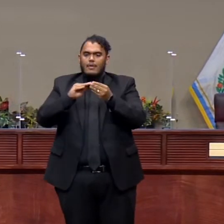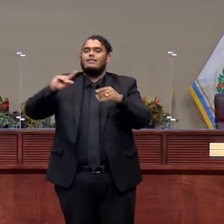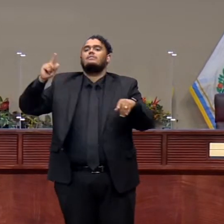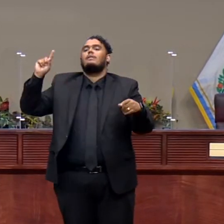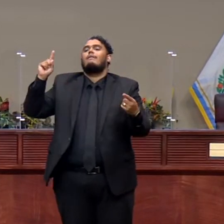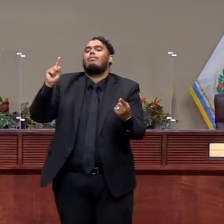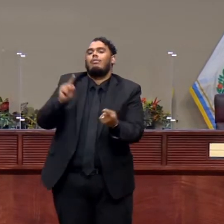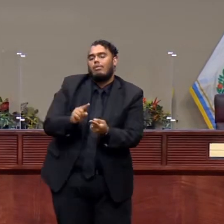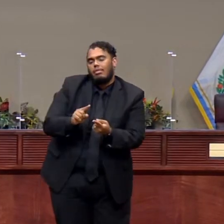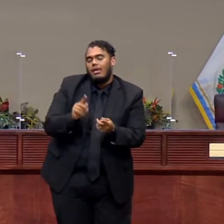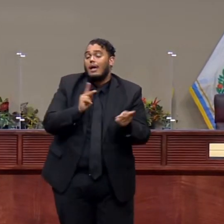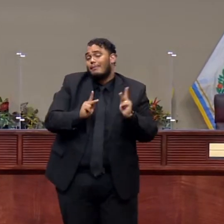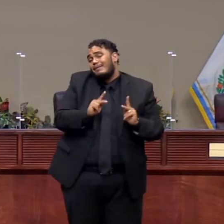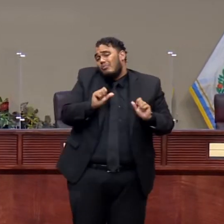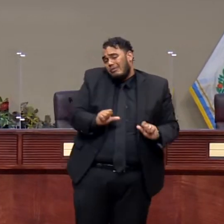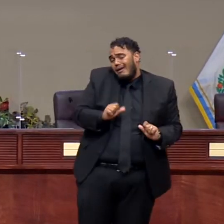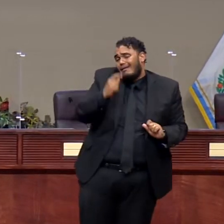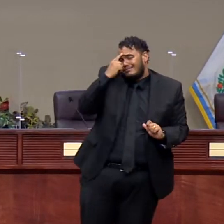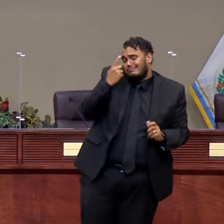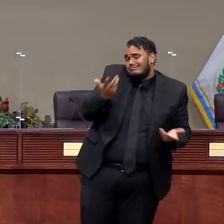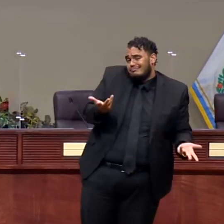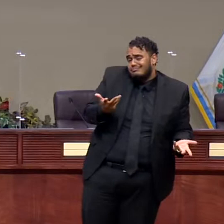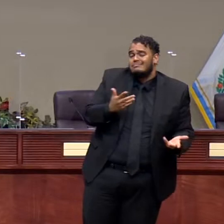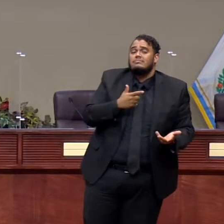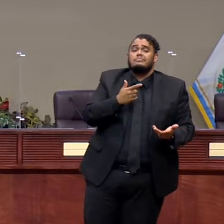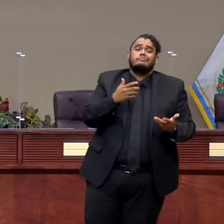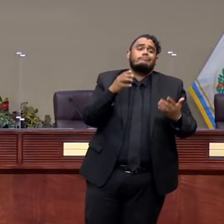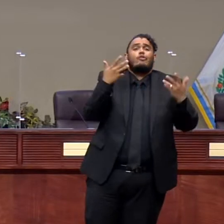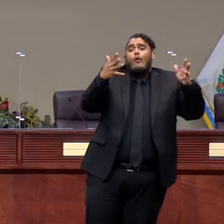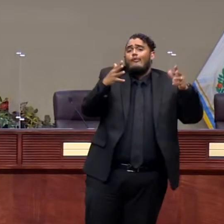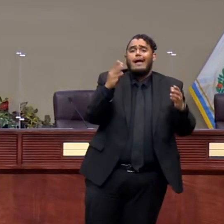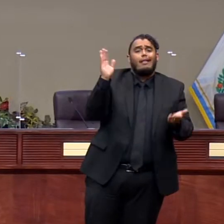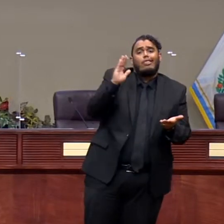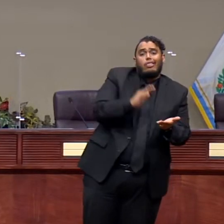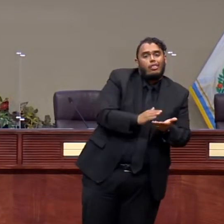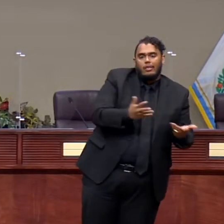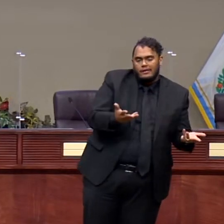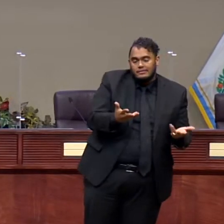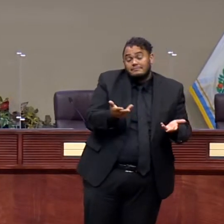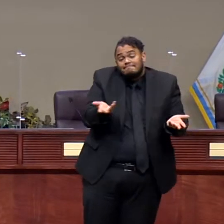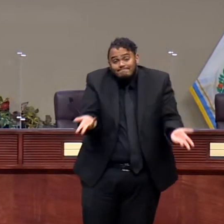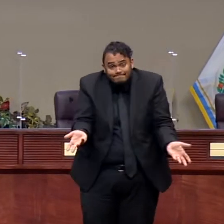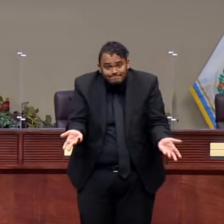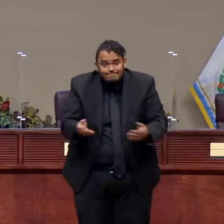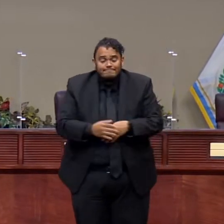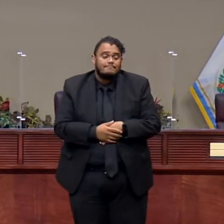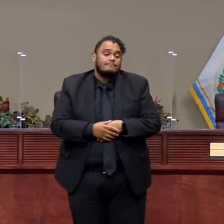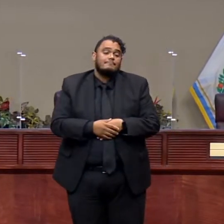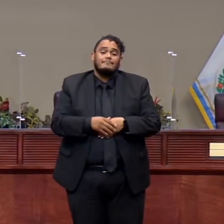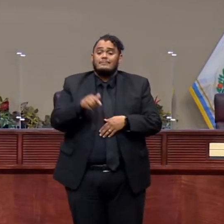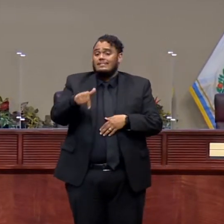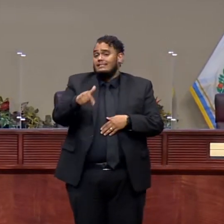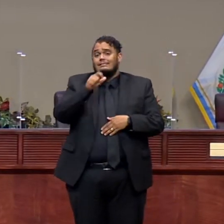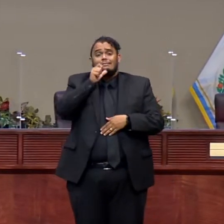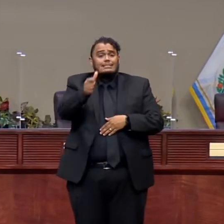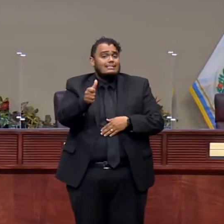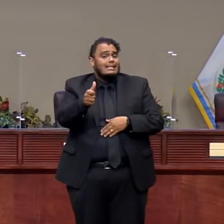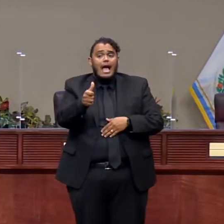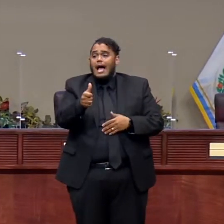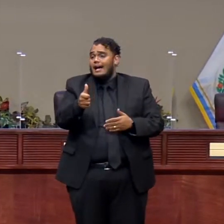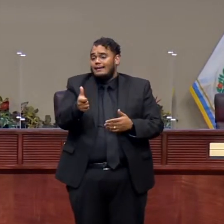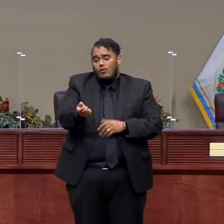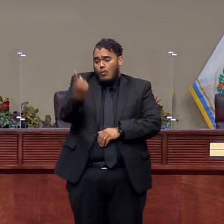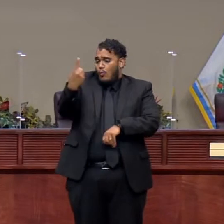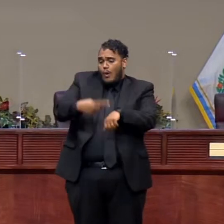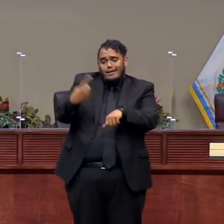down. But we have explained to the public before, this is not a one-shot thing. You have to have a